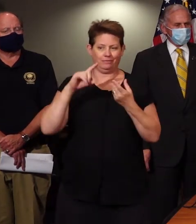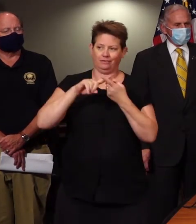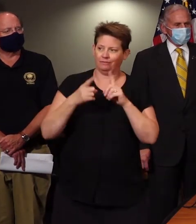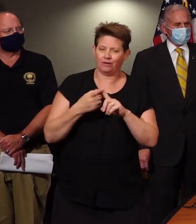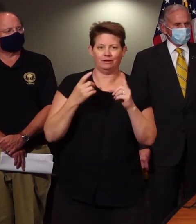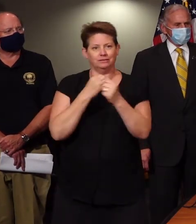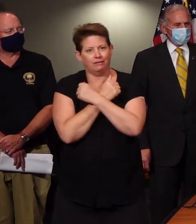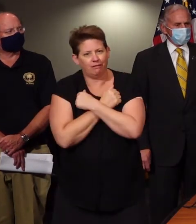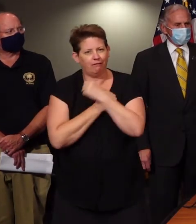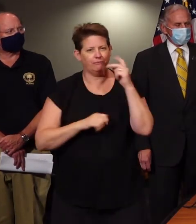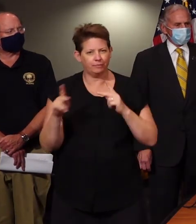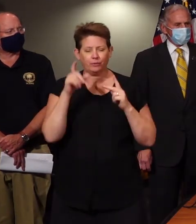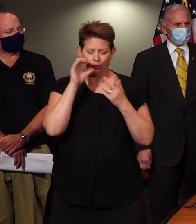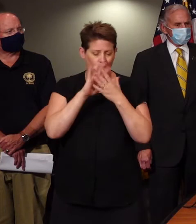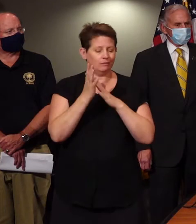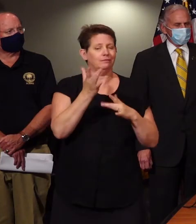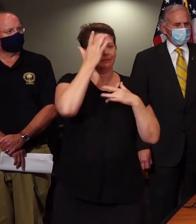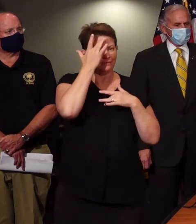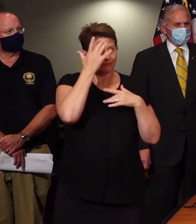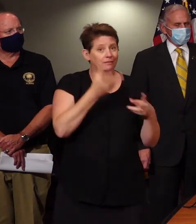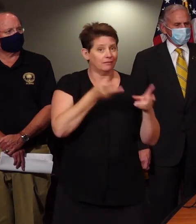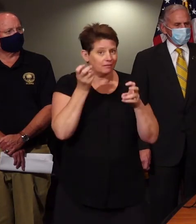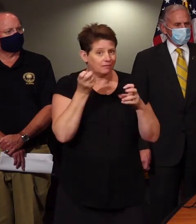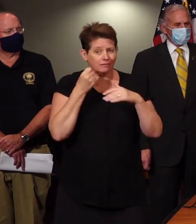ill, who will be hospitalized, and many will die.